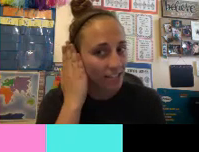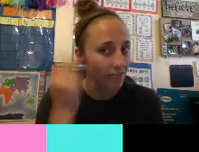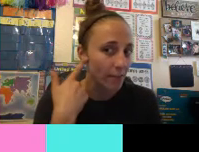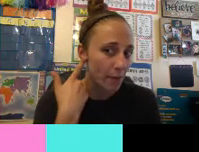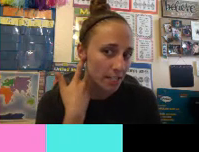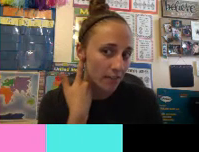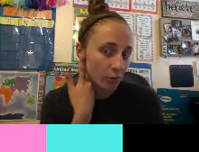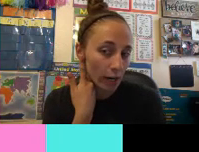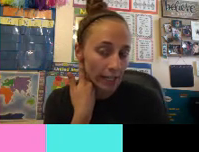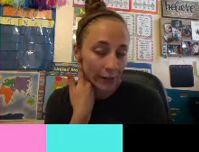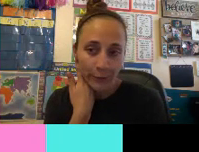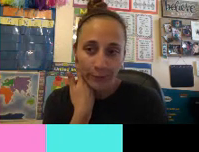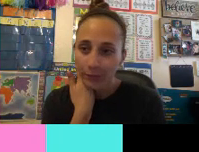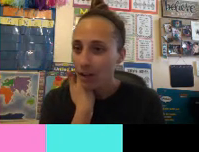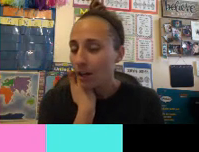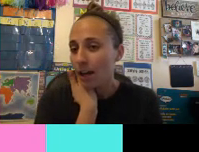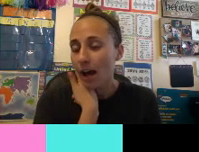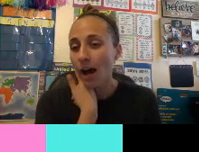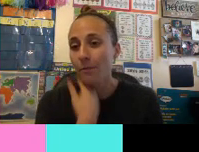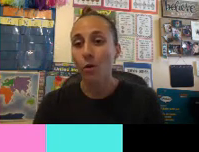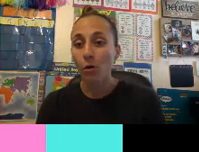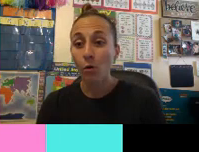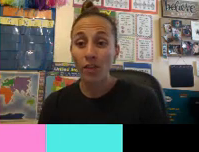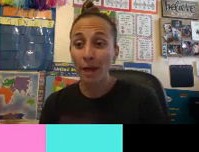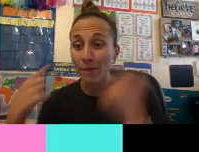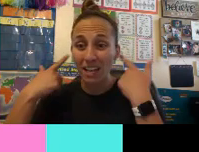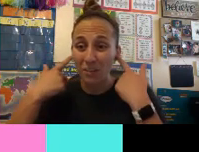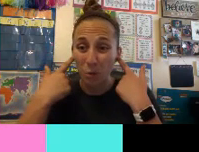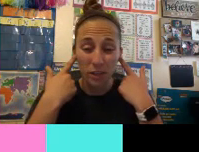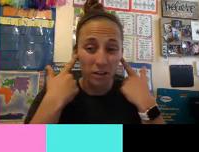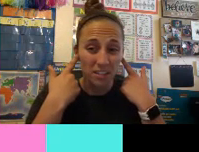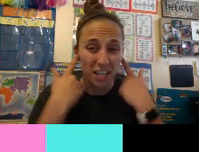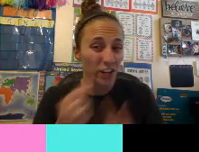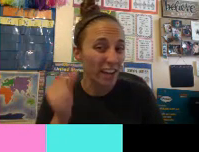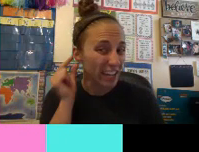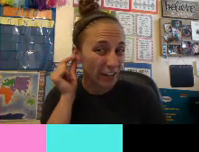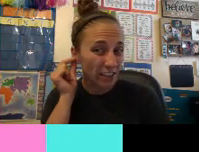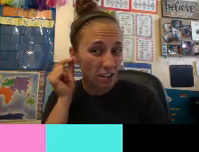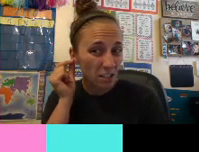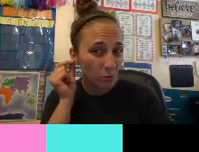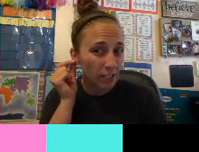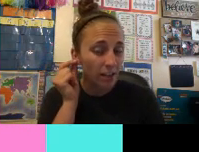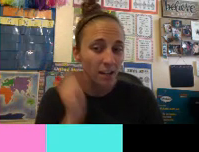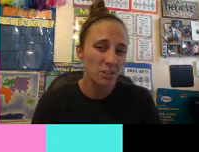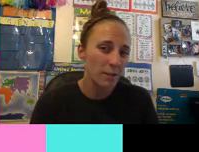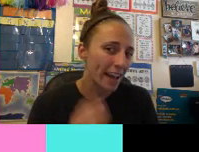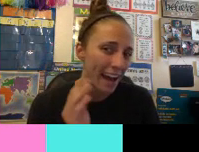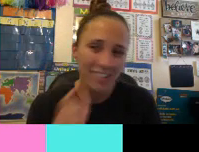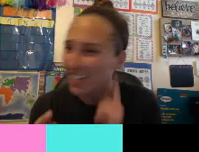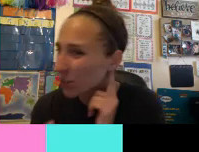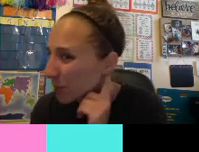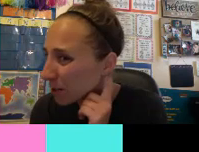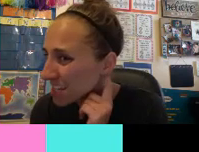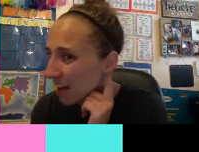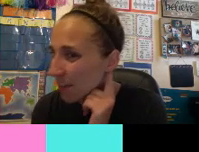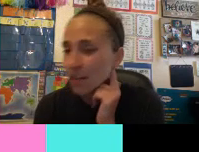half deaf. They might be deaf in one ear, or they might be deaf in both ears. They could have hearing loss in one ear, and so they might have to